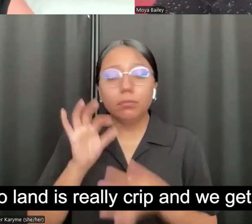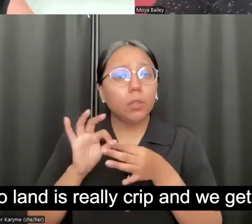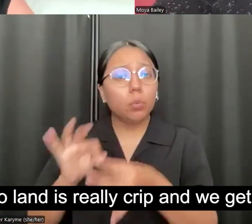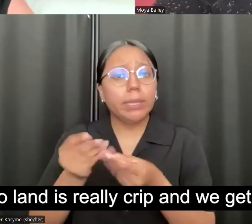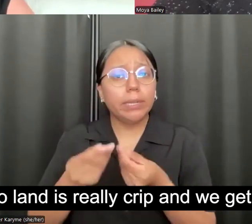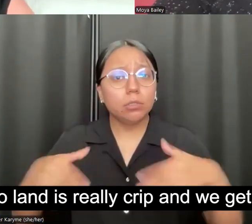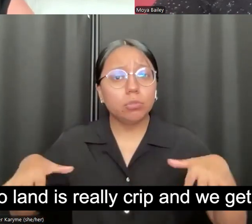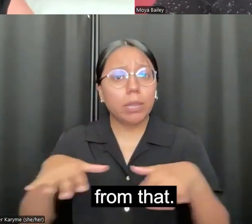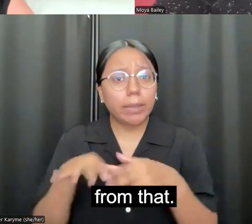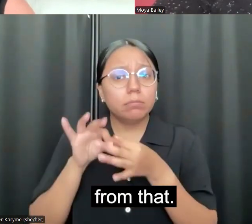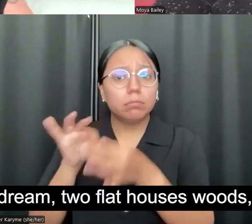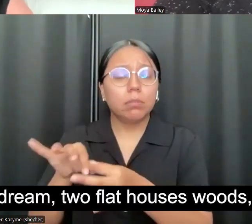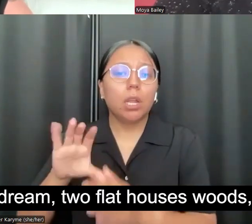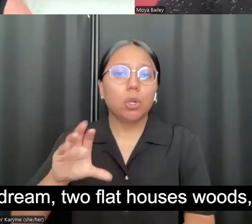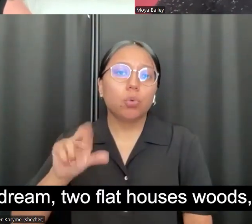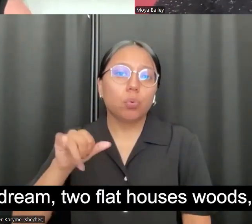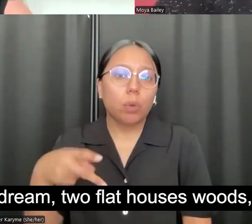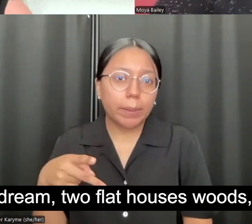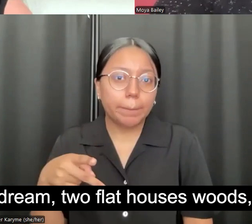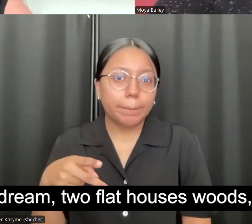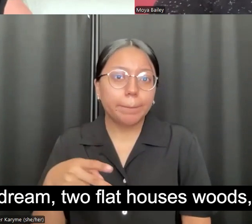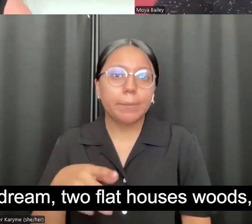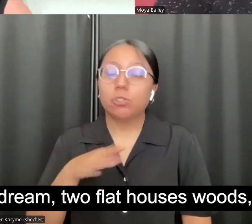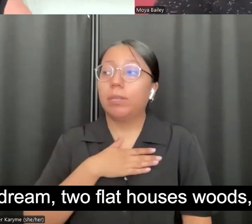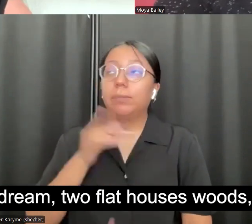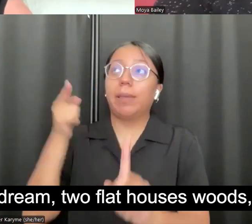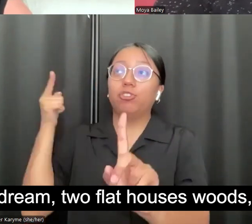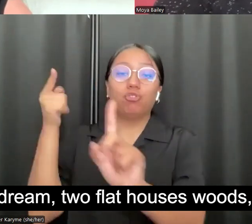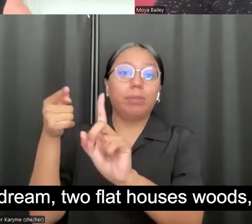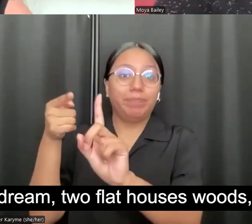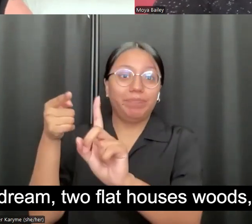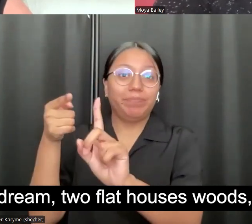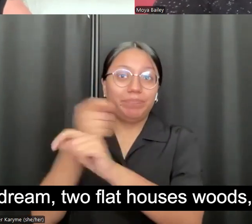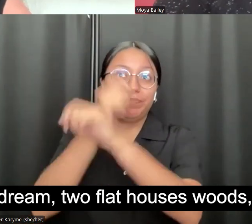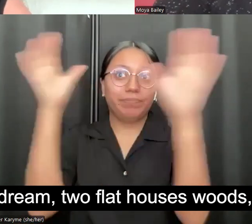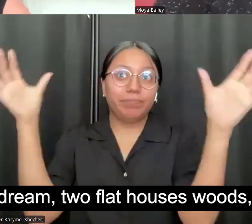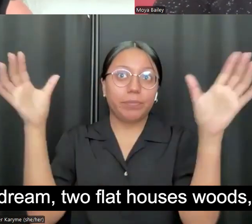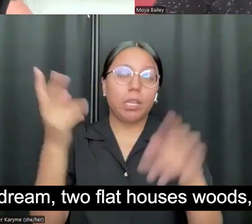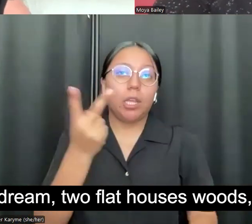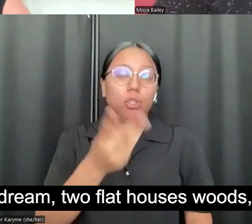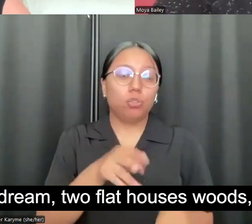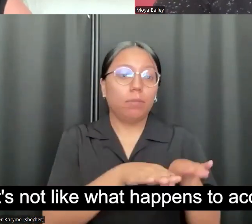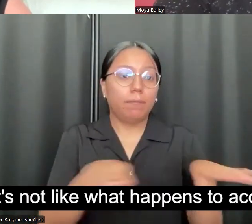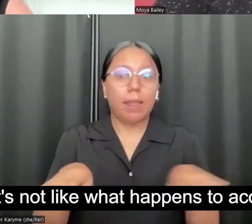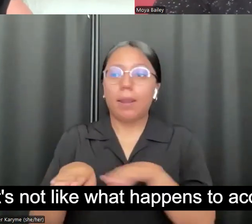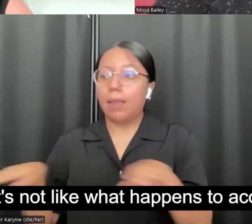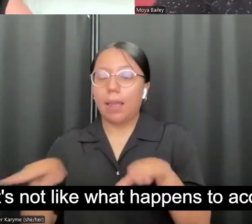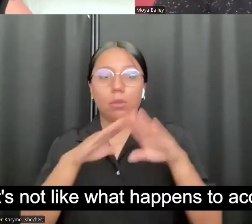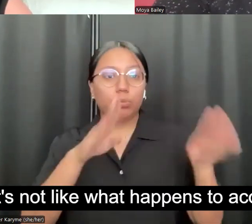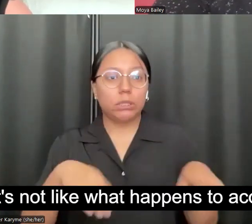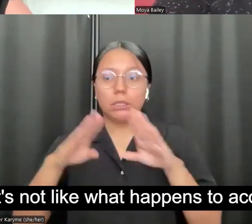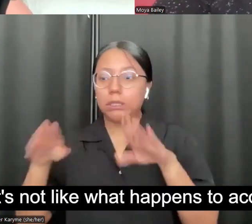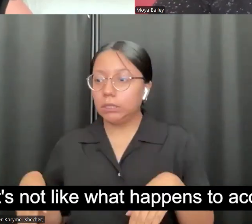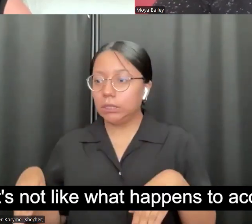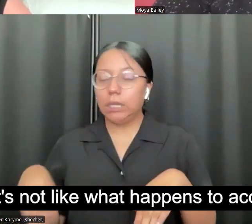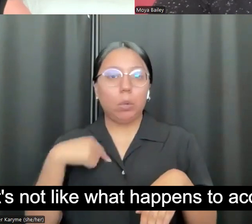and we get taken away from that. So that's my dream. Like two flat houses, woods, we don't get murdered. It's not like what happens to